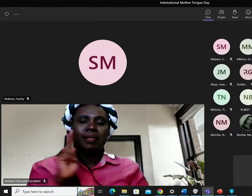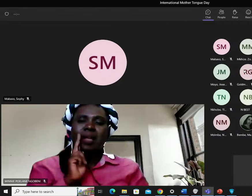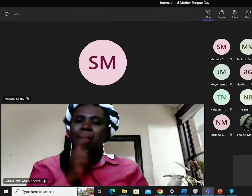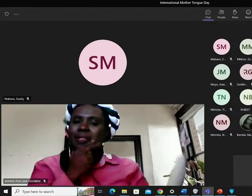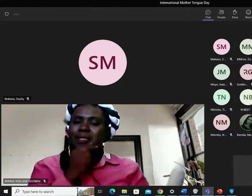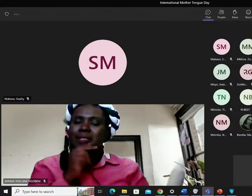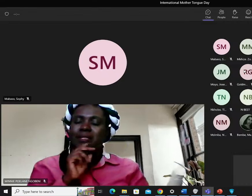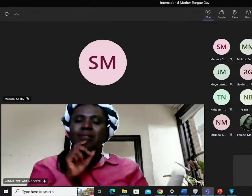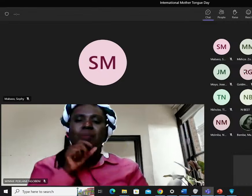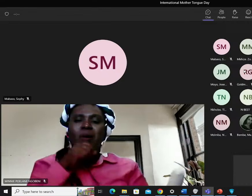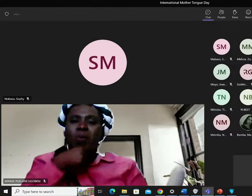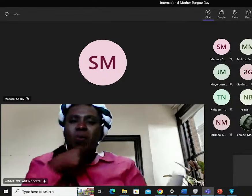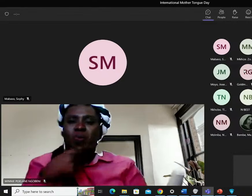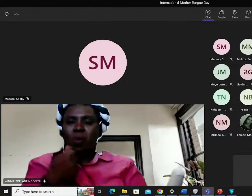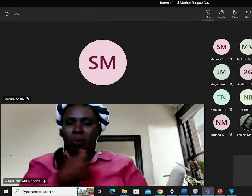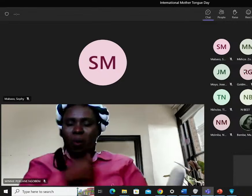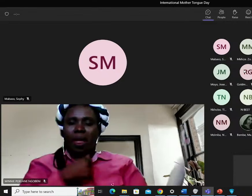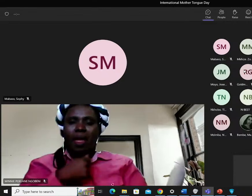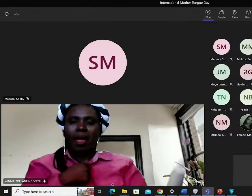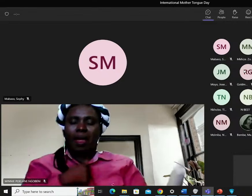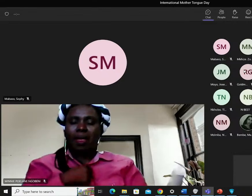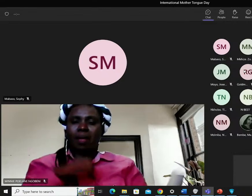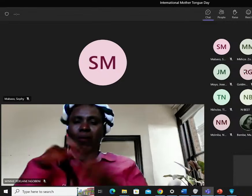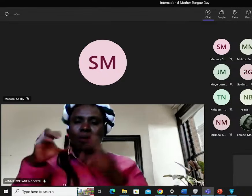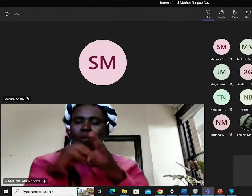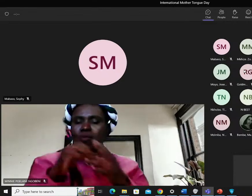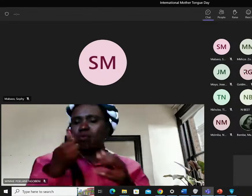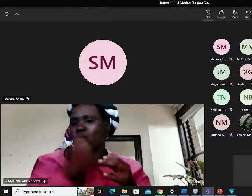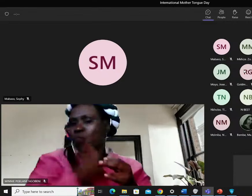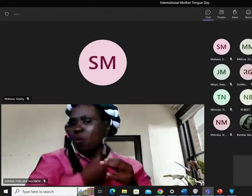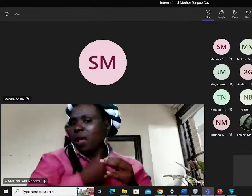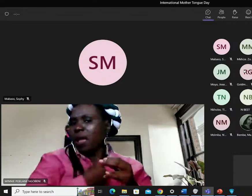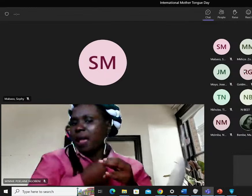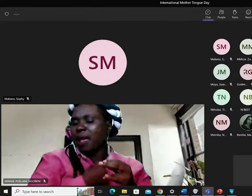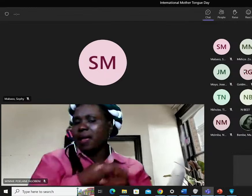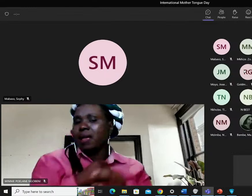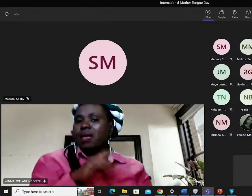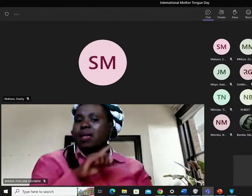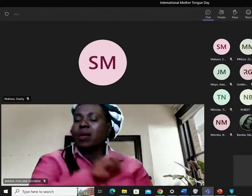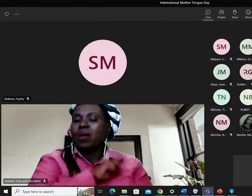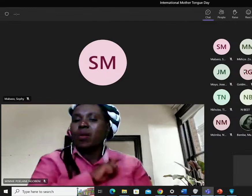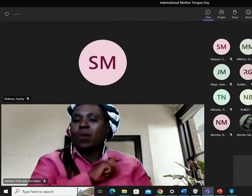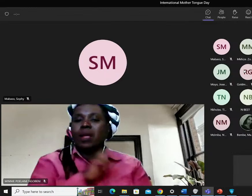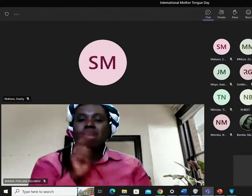Intombi yakwa Mali yendele pha kwa Madonsela yolonto nsithi Skoni.